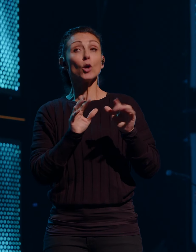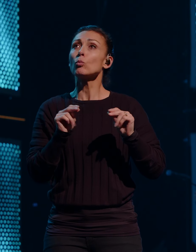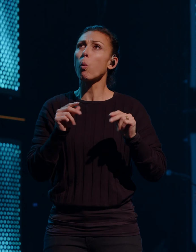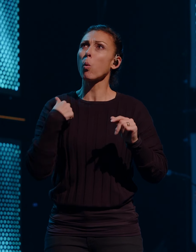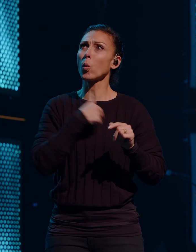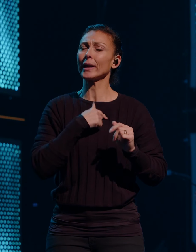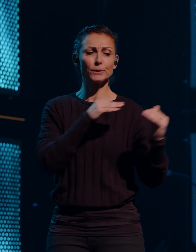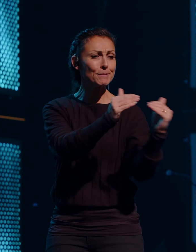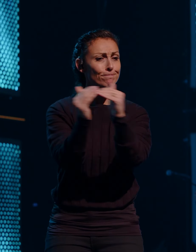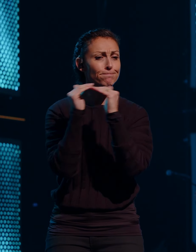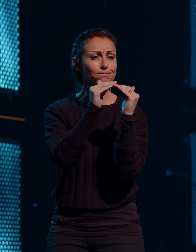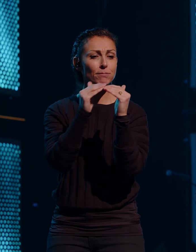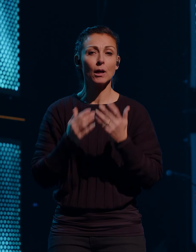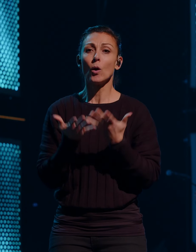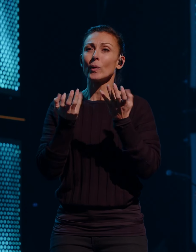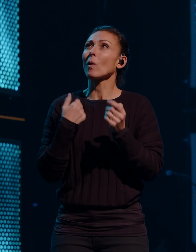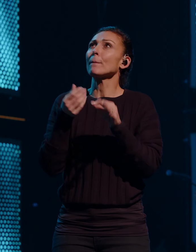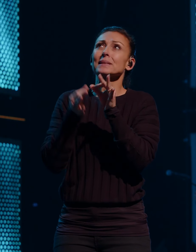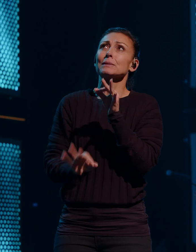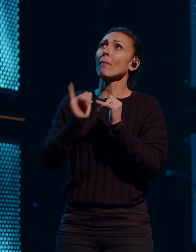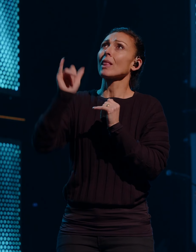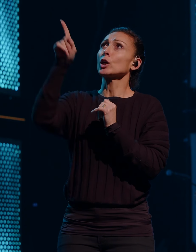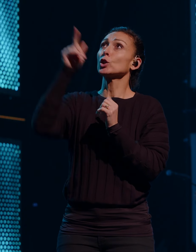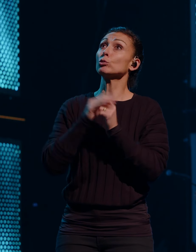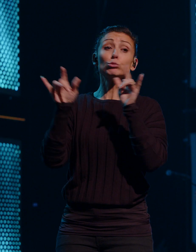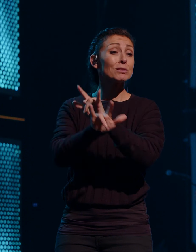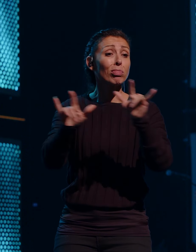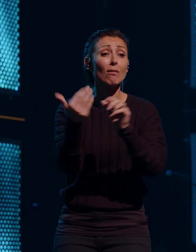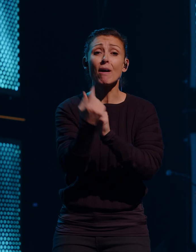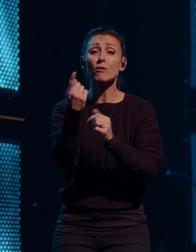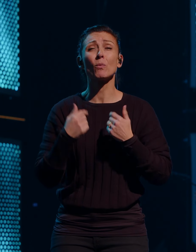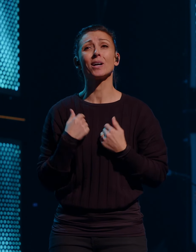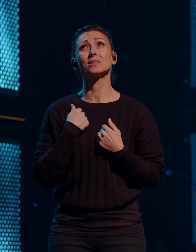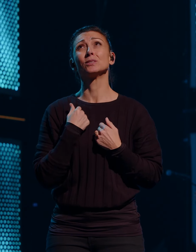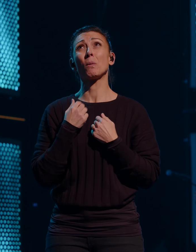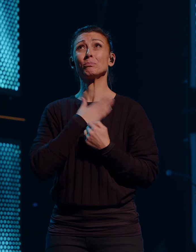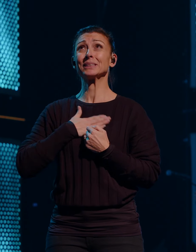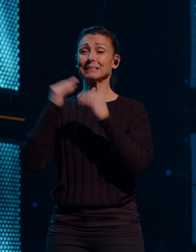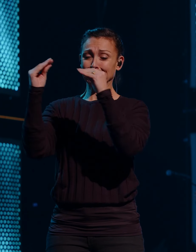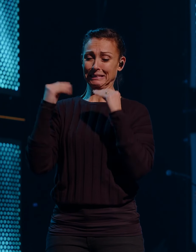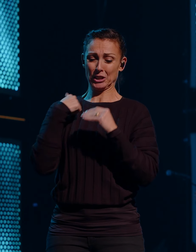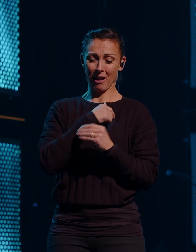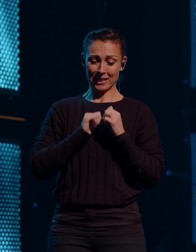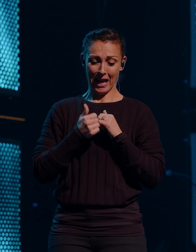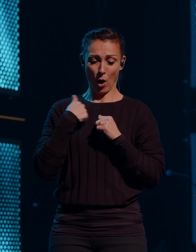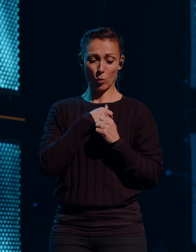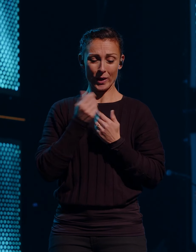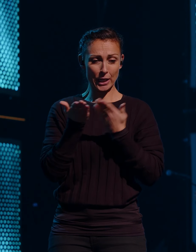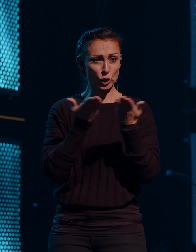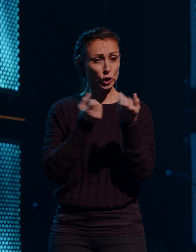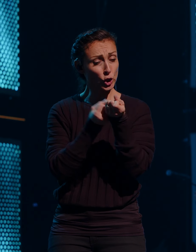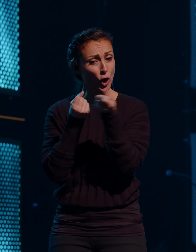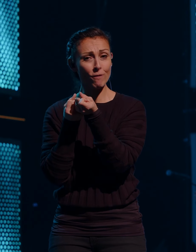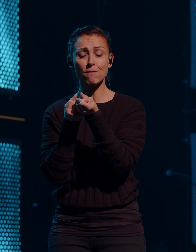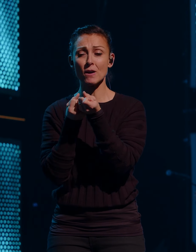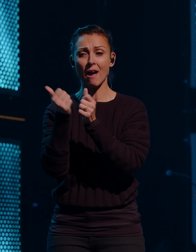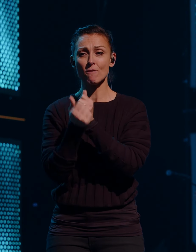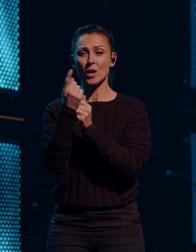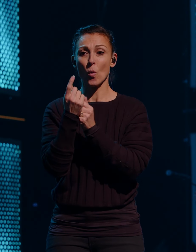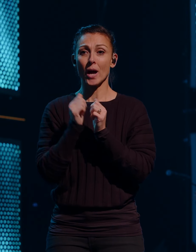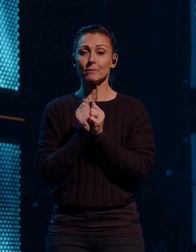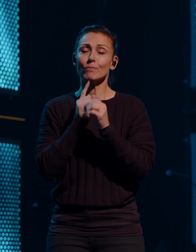love people simply like you love people. So show us how we can serve one another in humility. Show us how we can